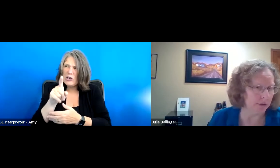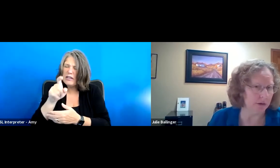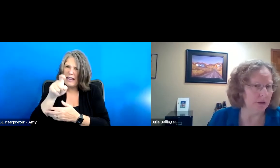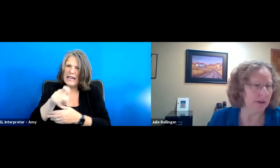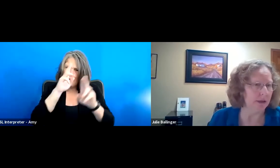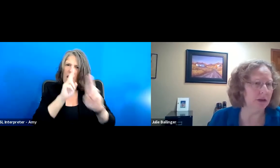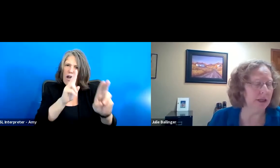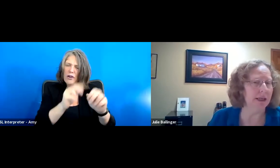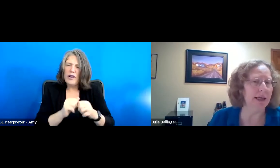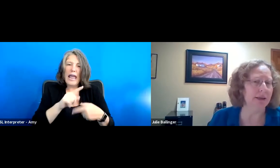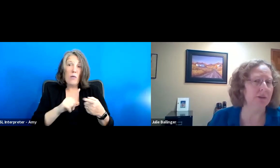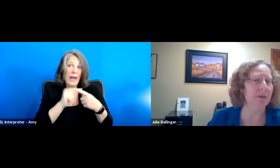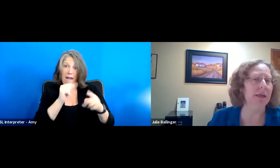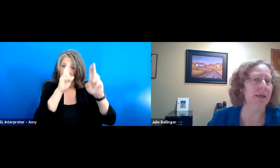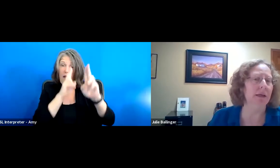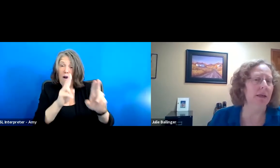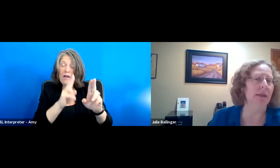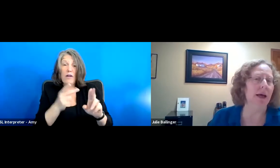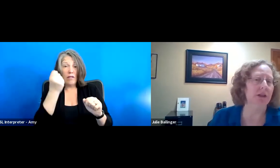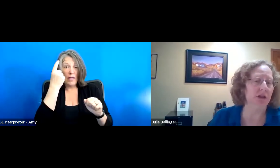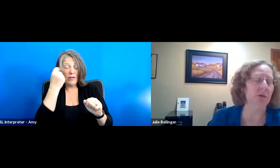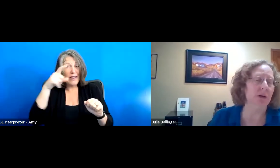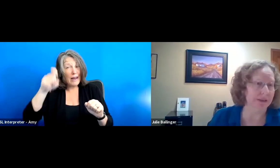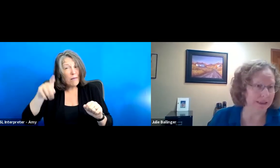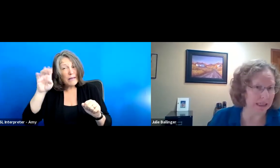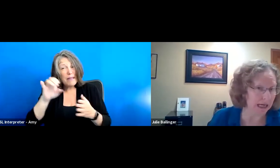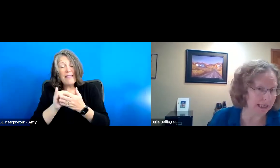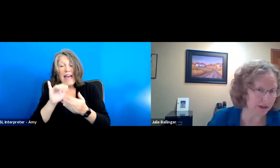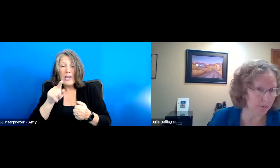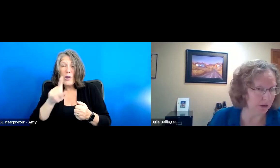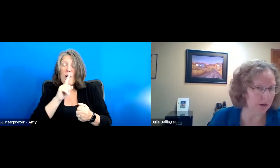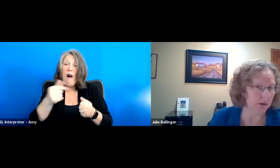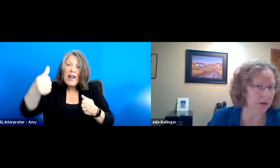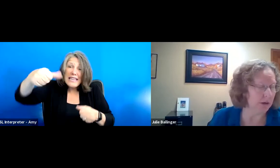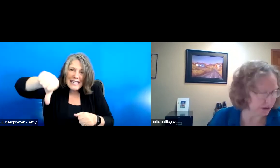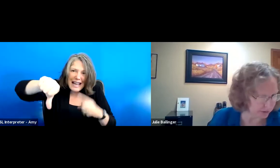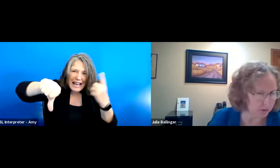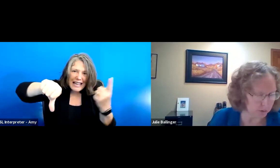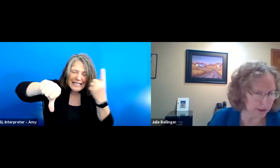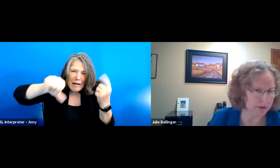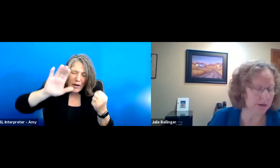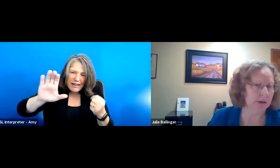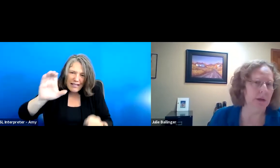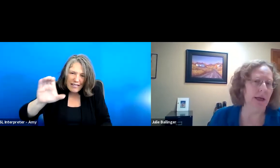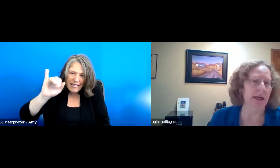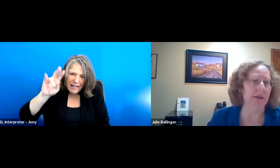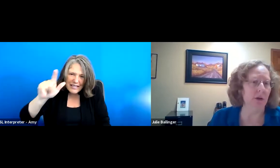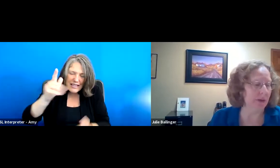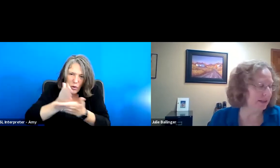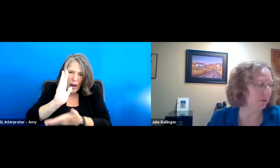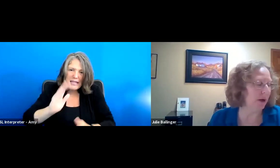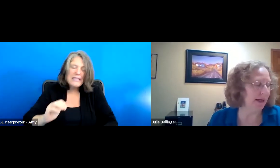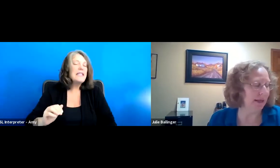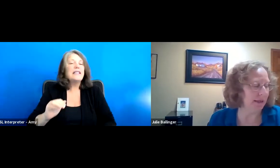not honored, the understanding has to be that you are denying someone their civil rights. And